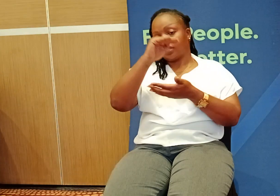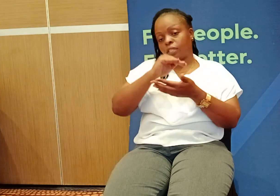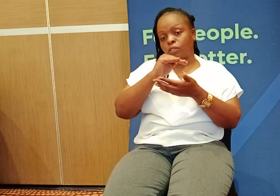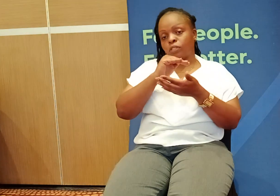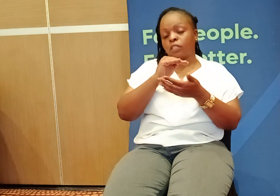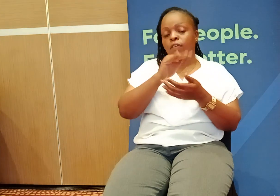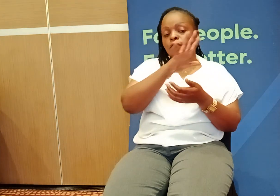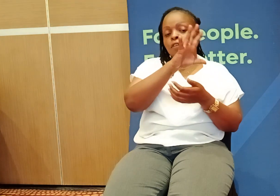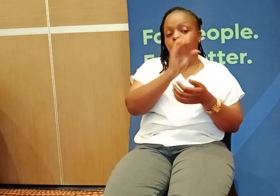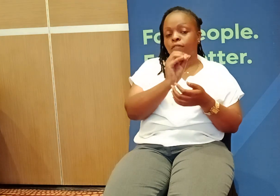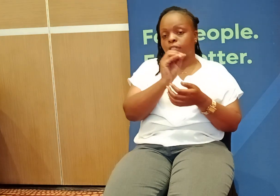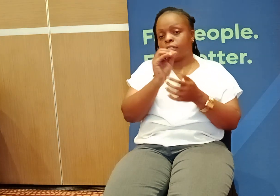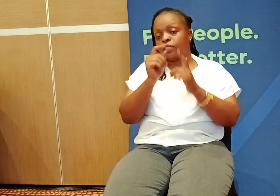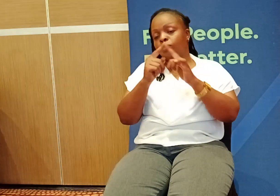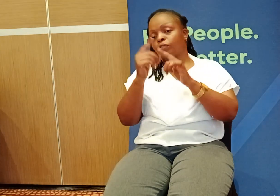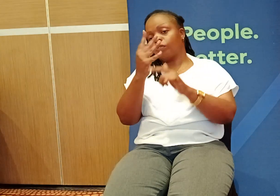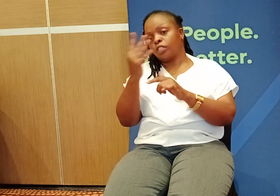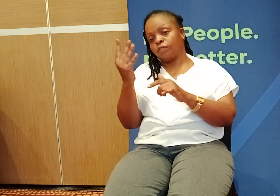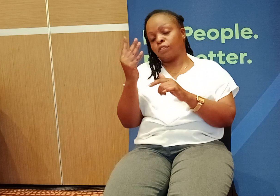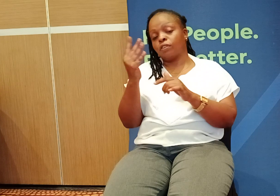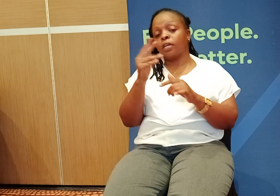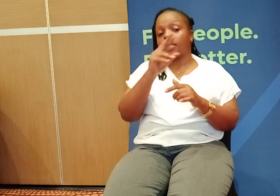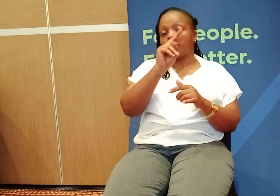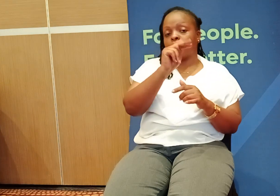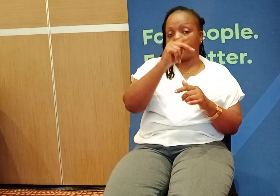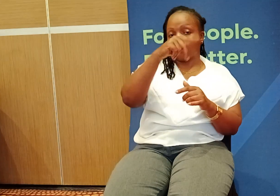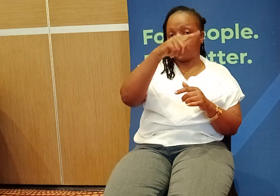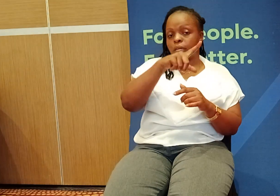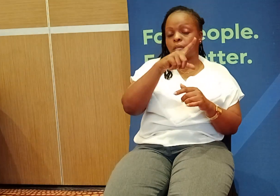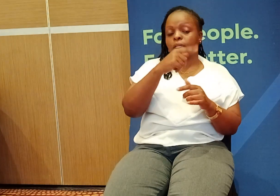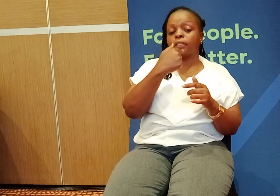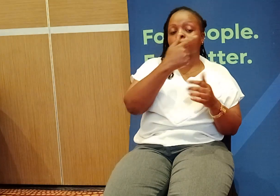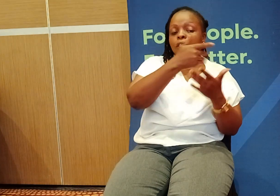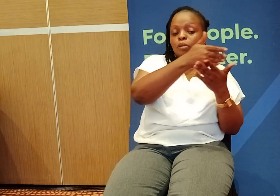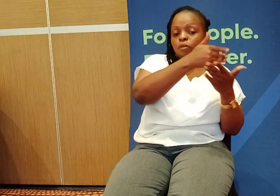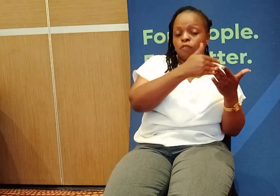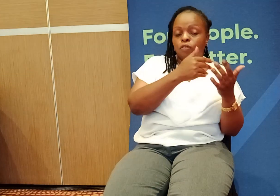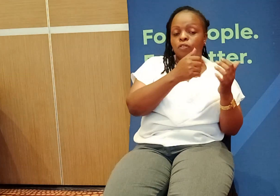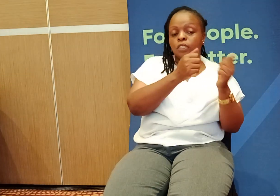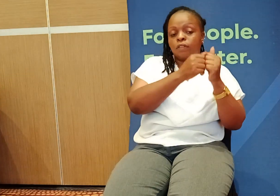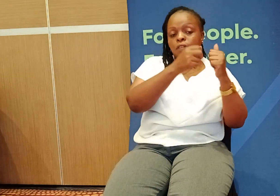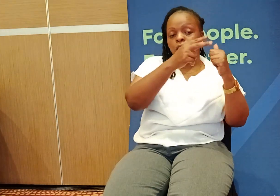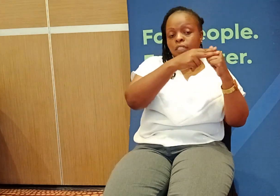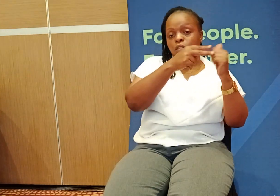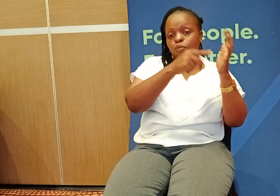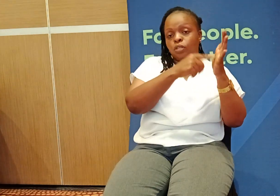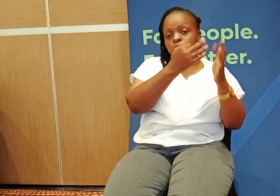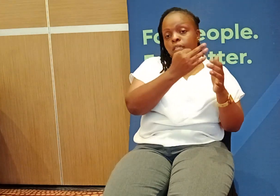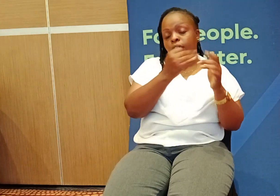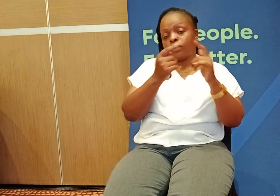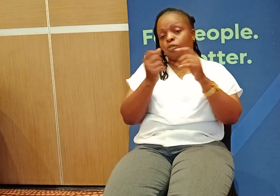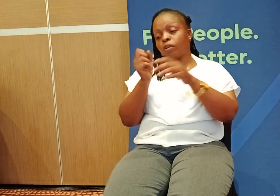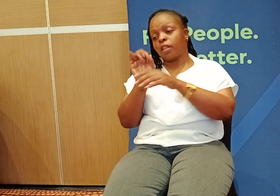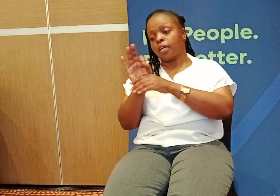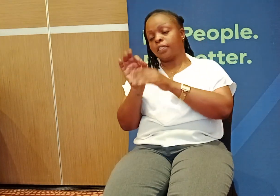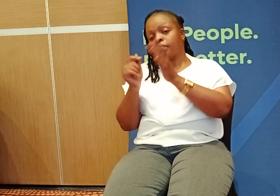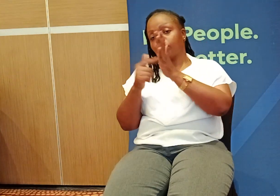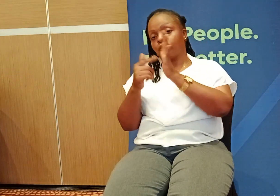to 44. NPL, as I said earlier on, from 17.3 to 13.5. We